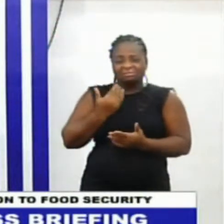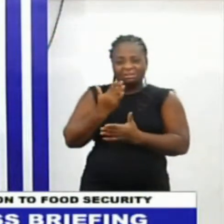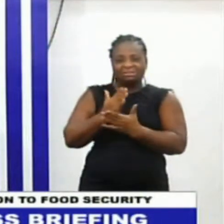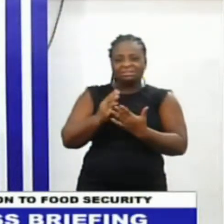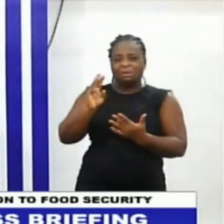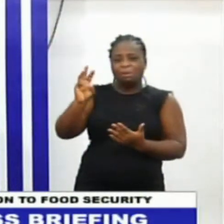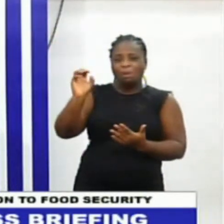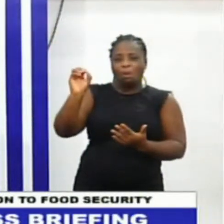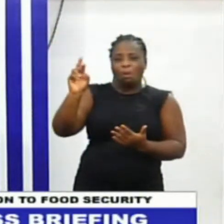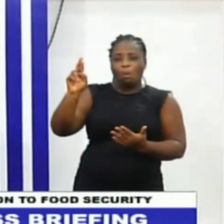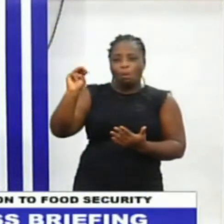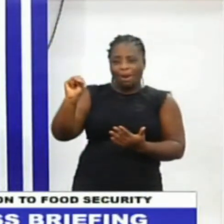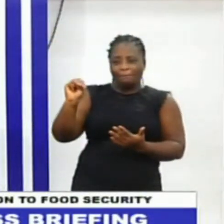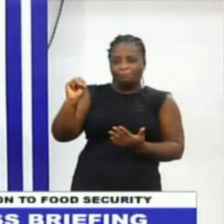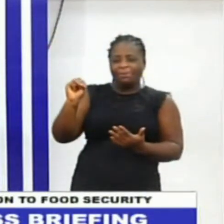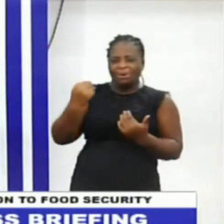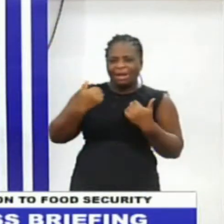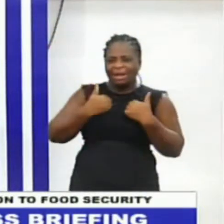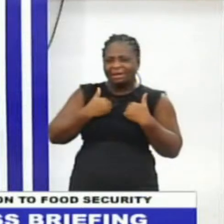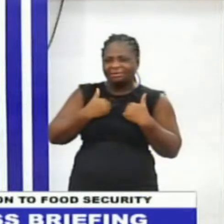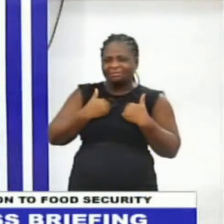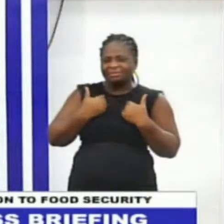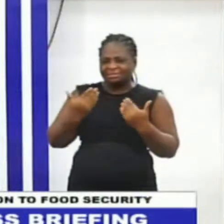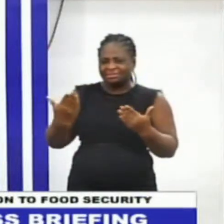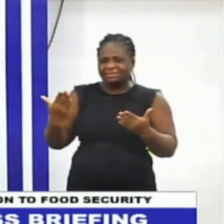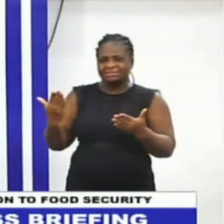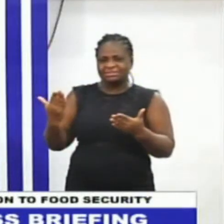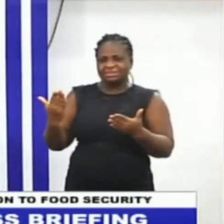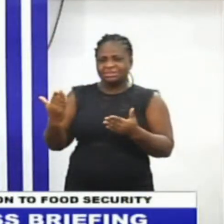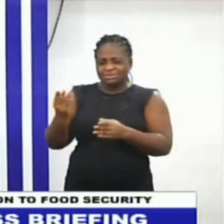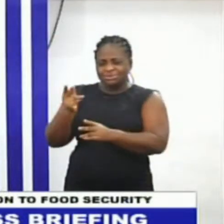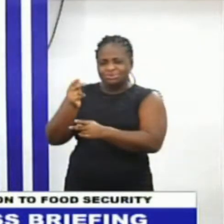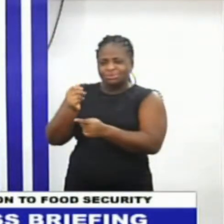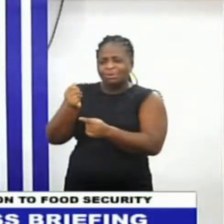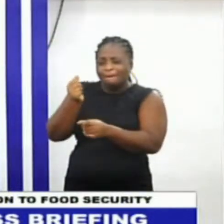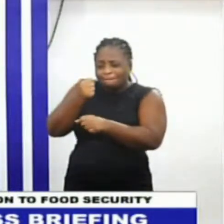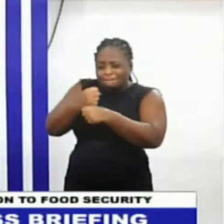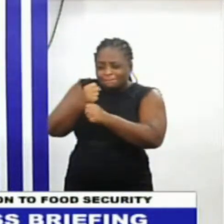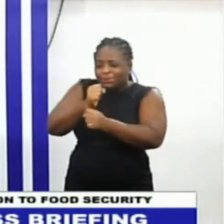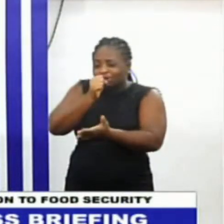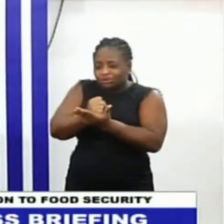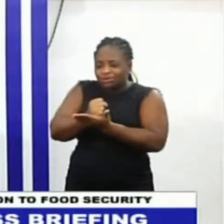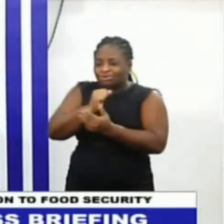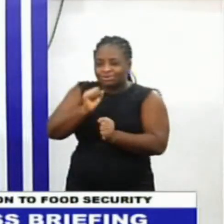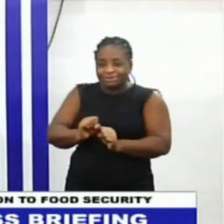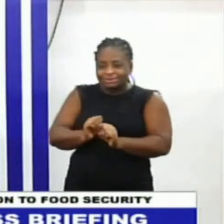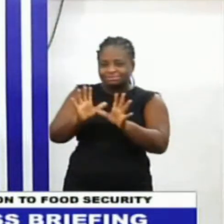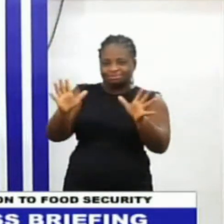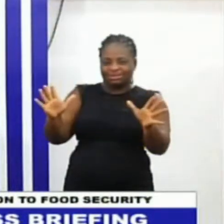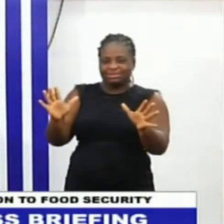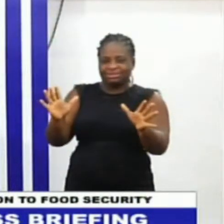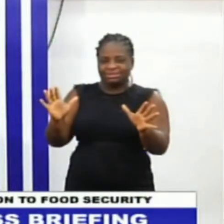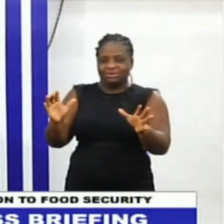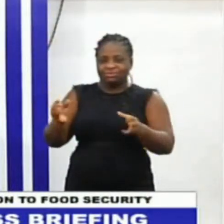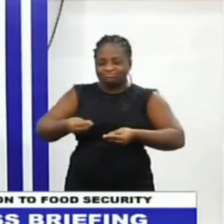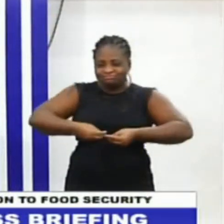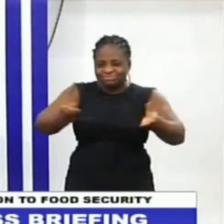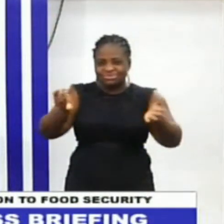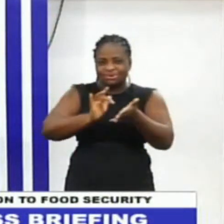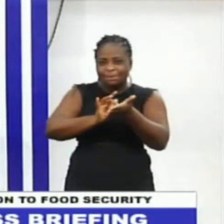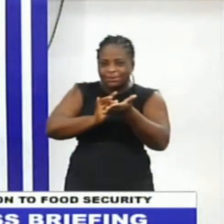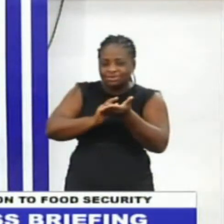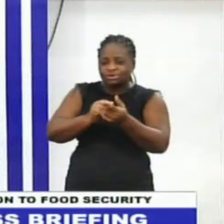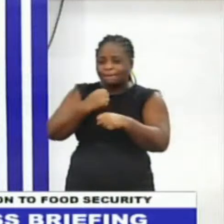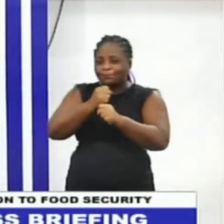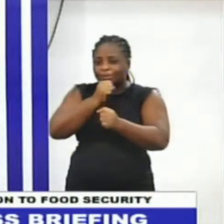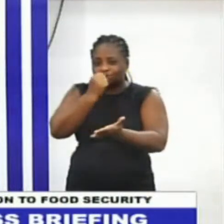year. We have stocks to stop them this year. We've distributed as much as the farmers require to make sure that we